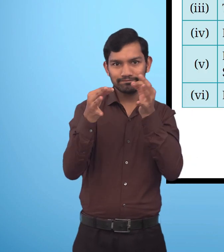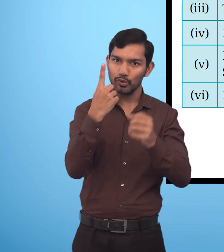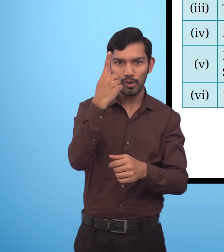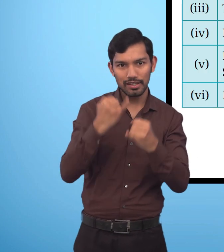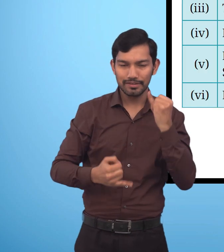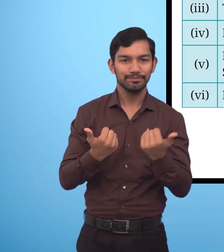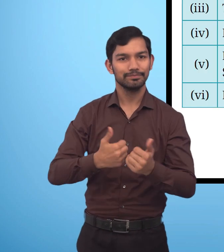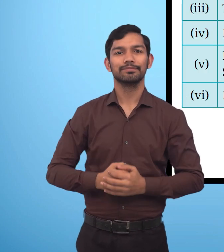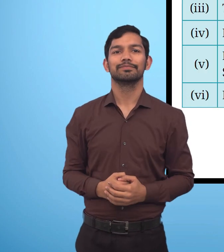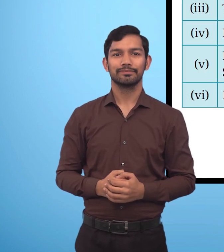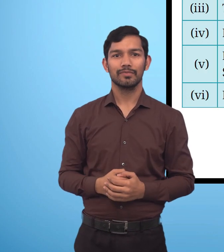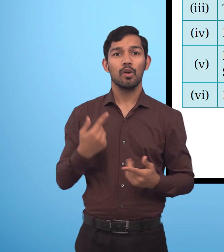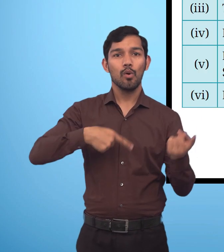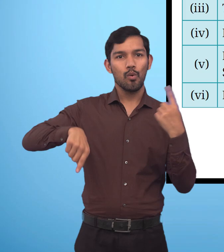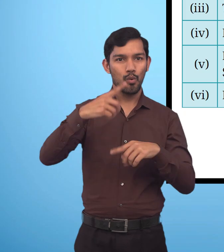1.